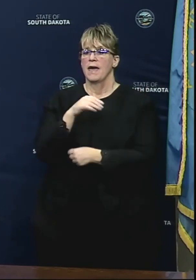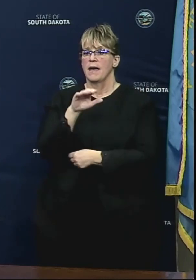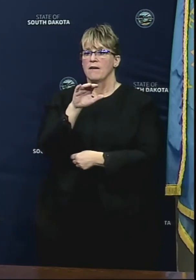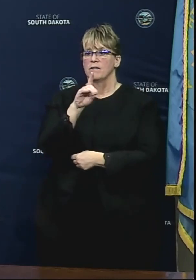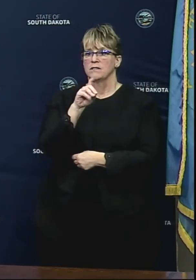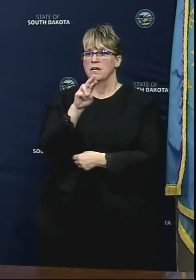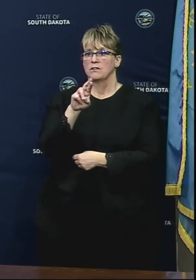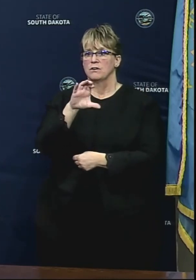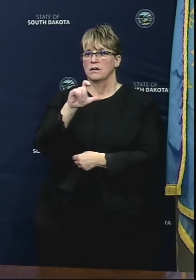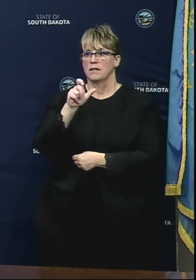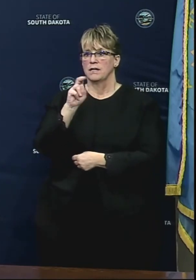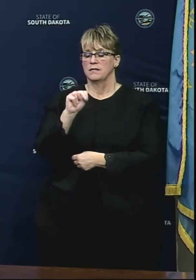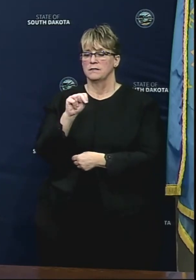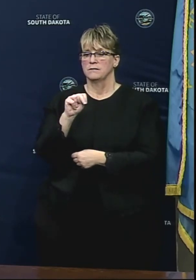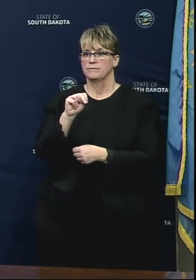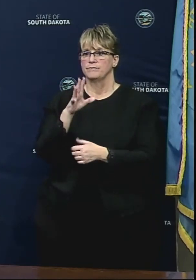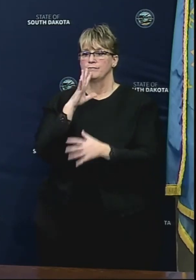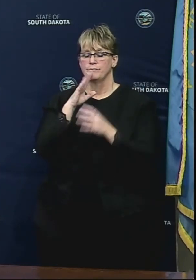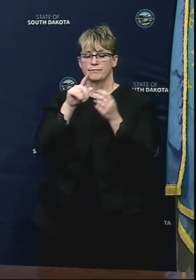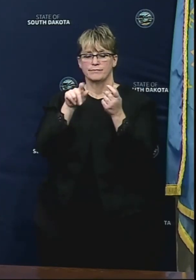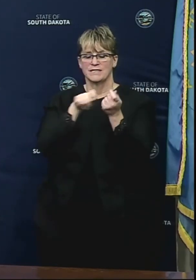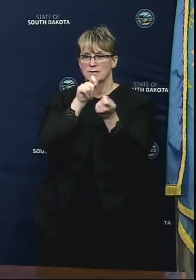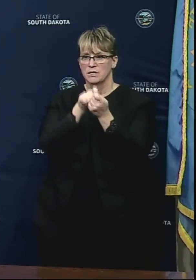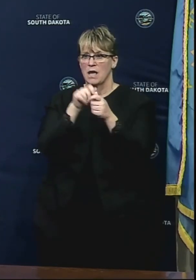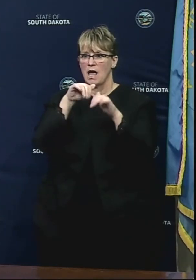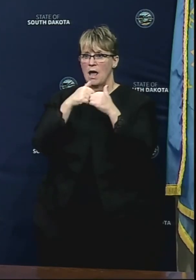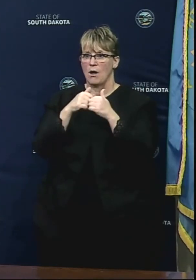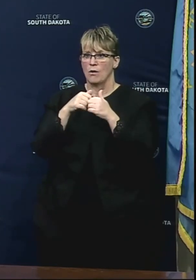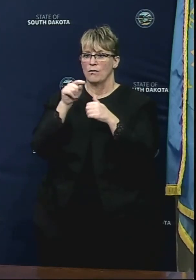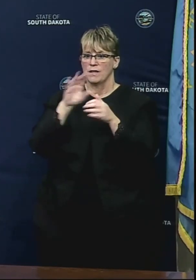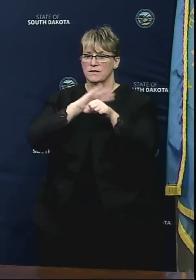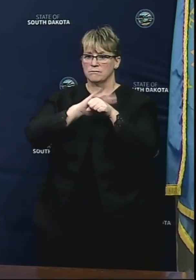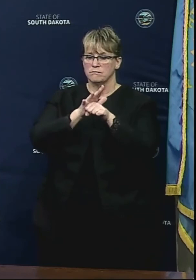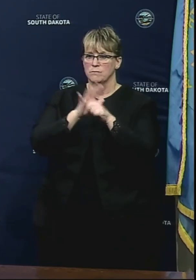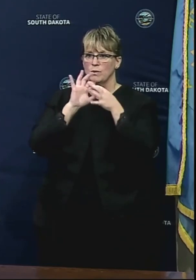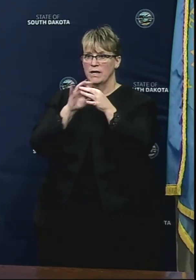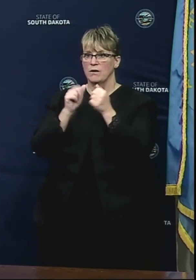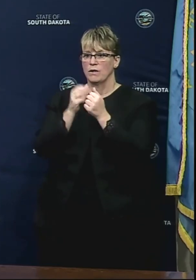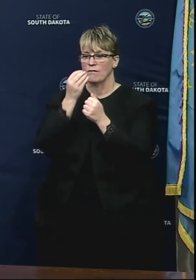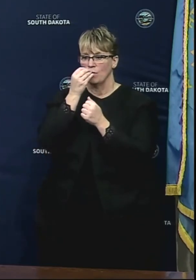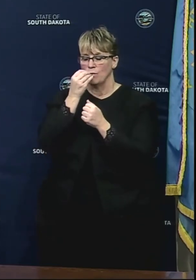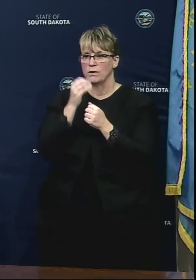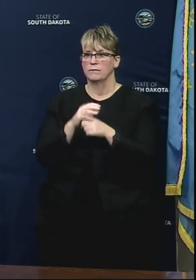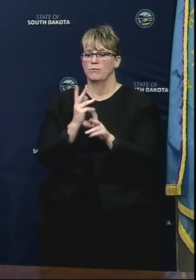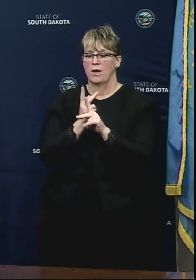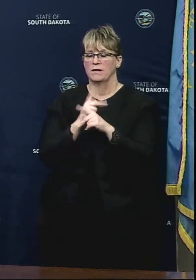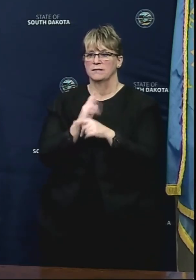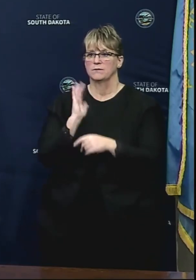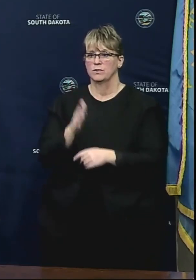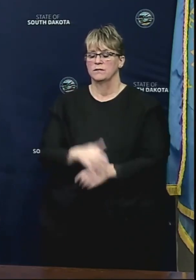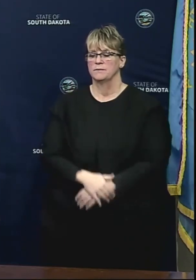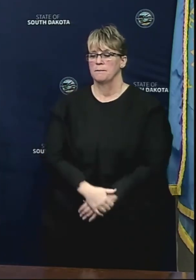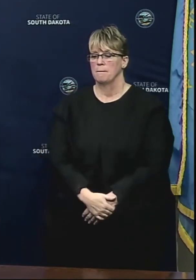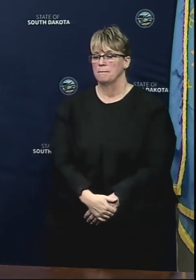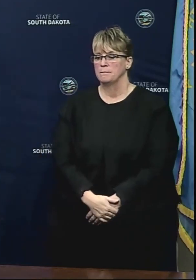Clayton talk specifically about how this virus relates to food products.